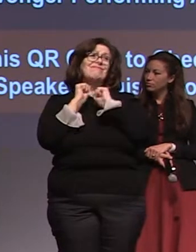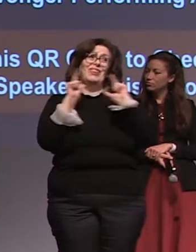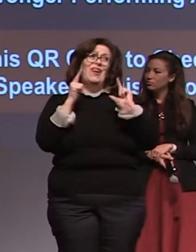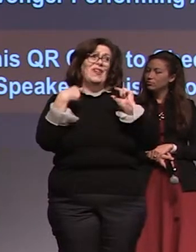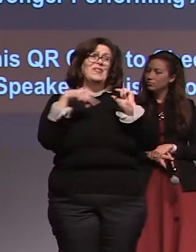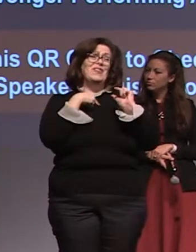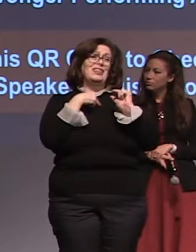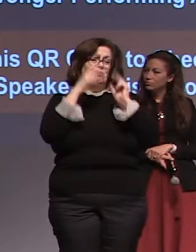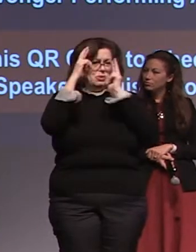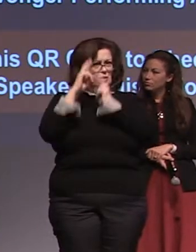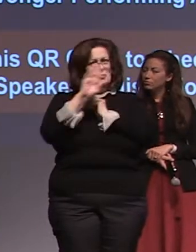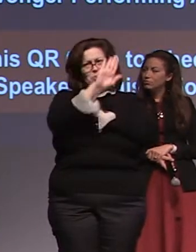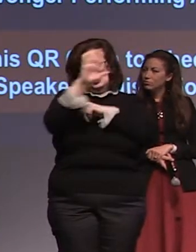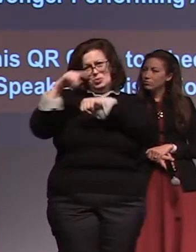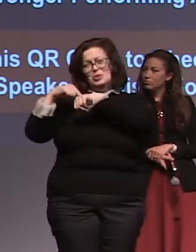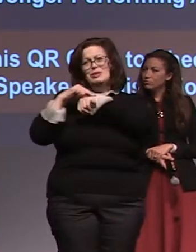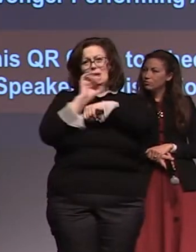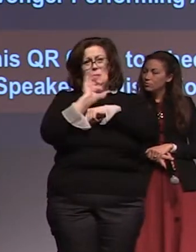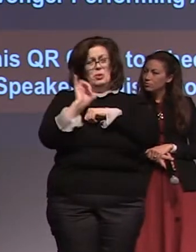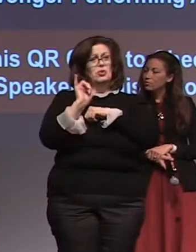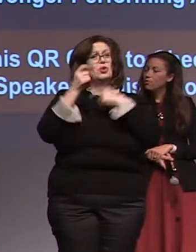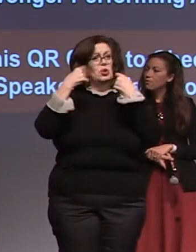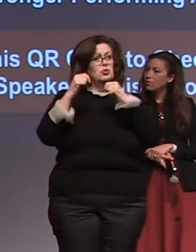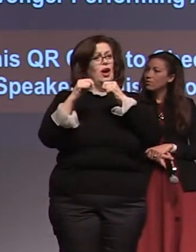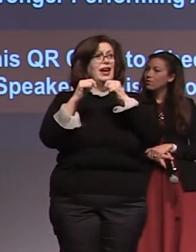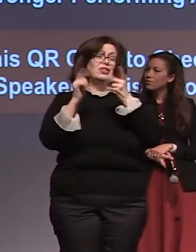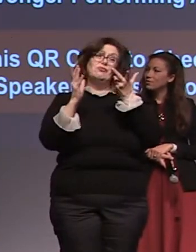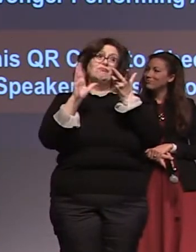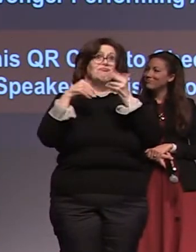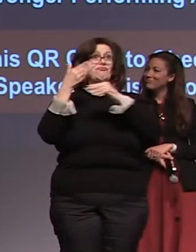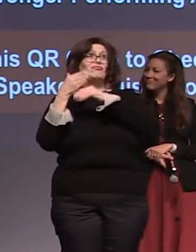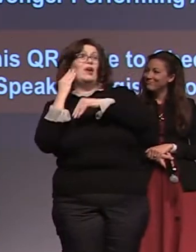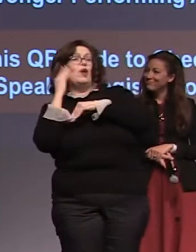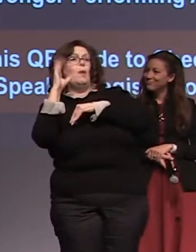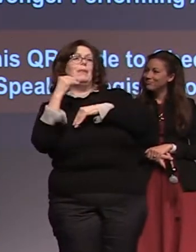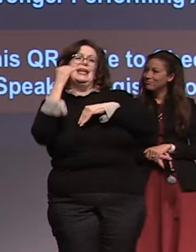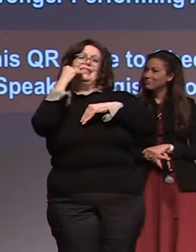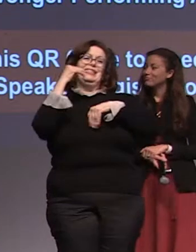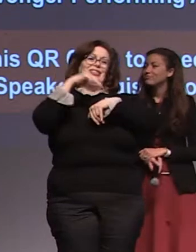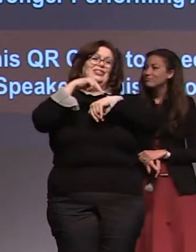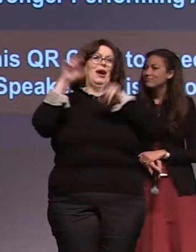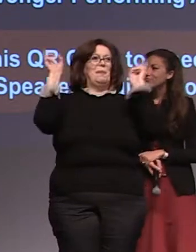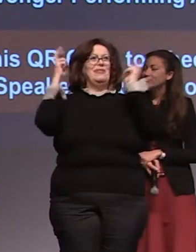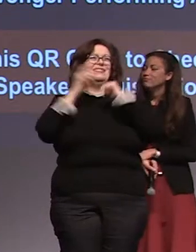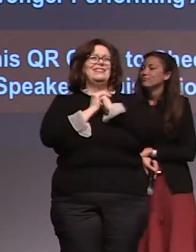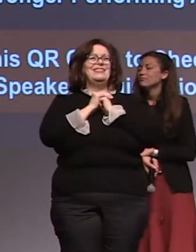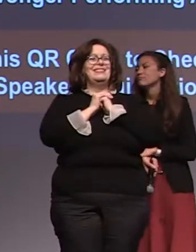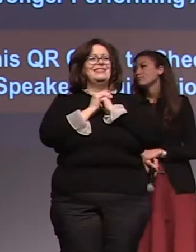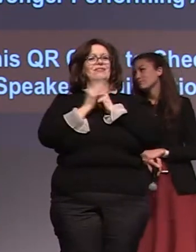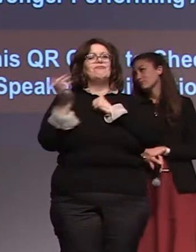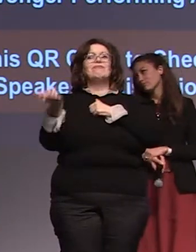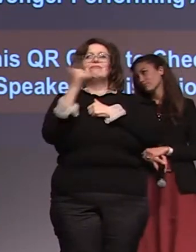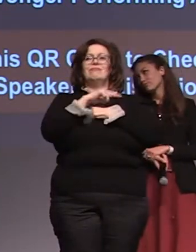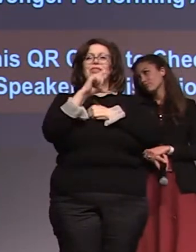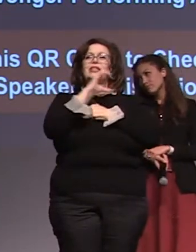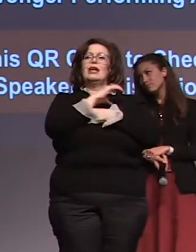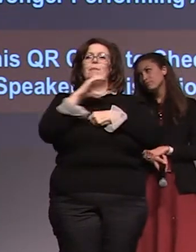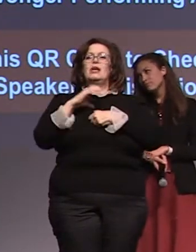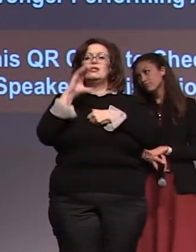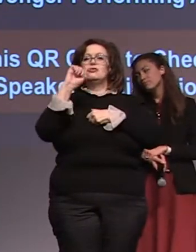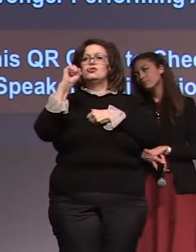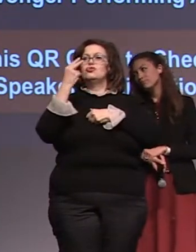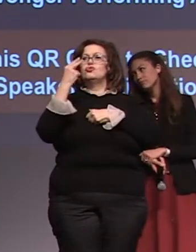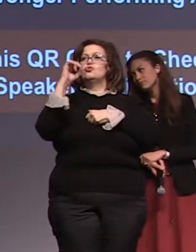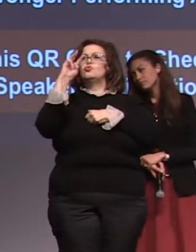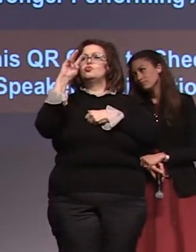be respectful of your time and also try to get you home by dinner. So with that, I will go ahead and turn it over to Commissioner Schwinn to talk a little bit